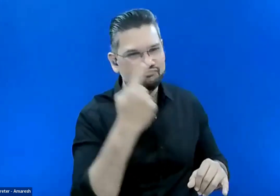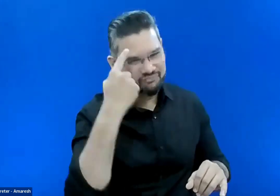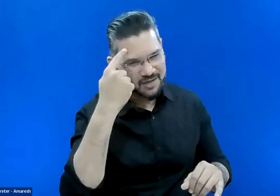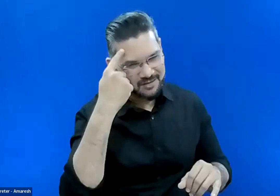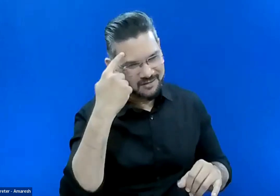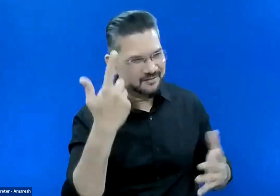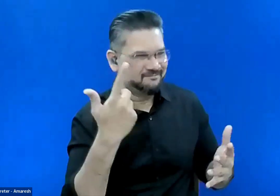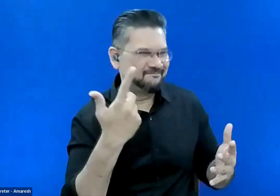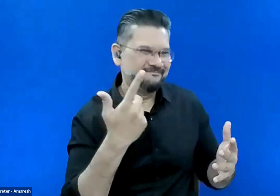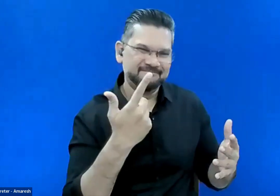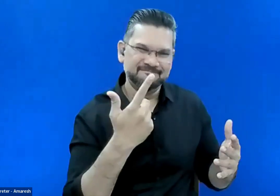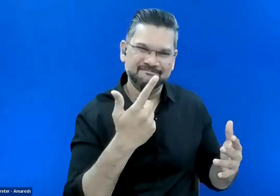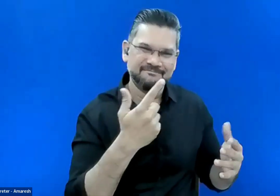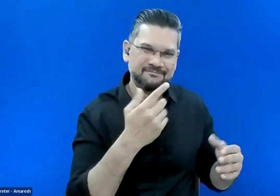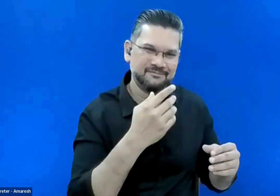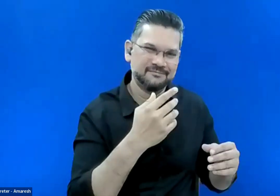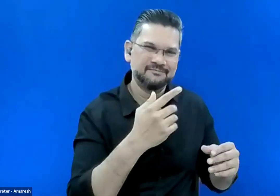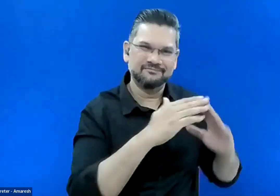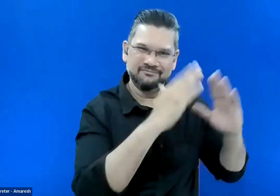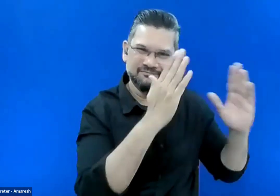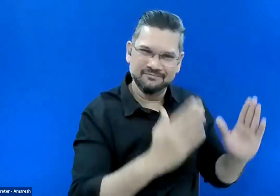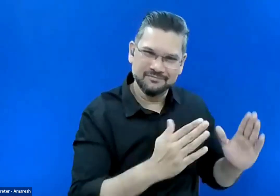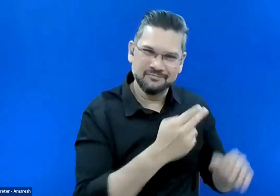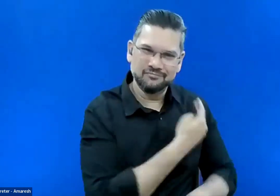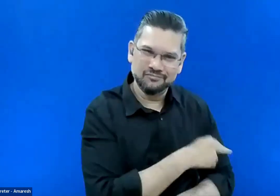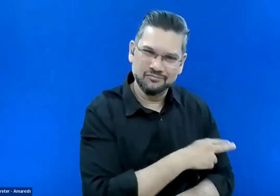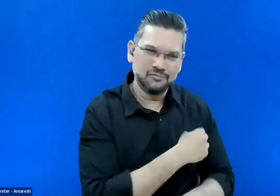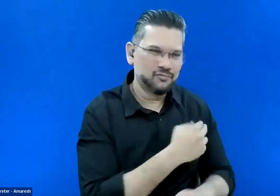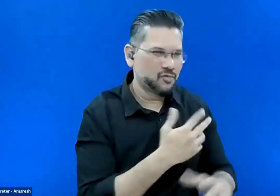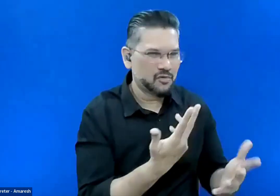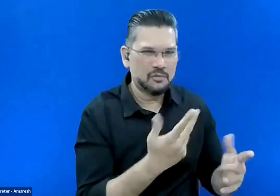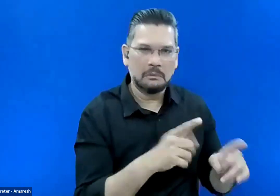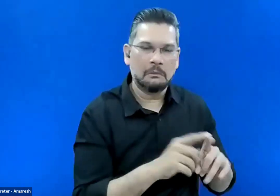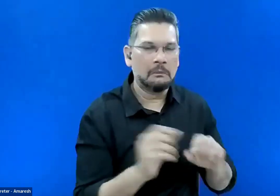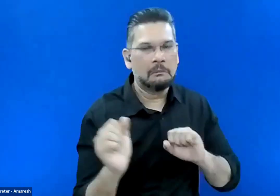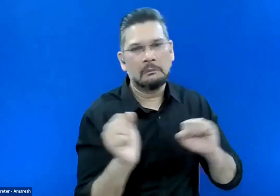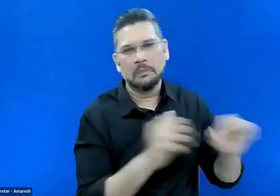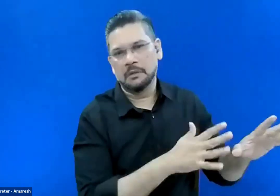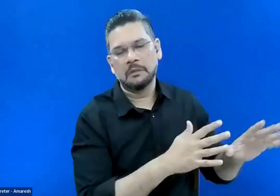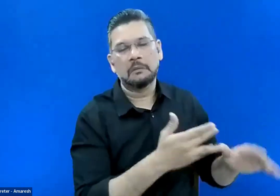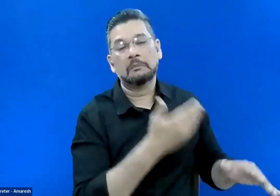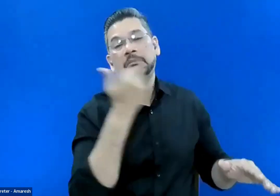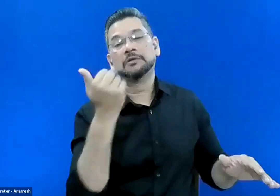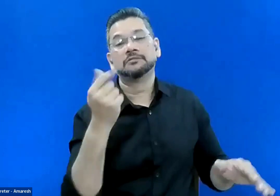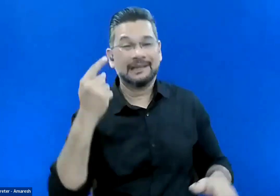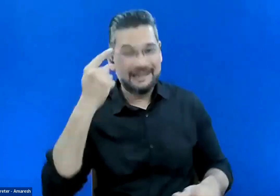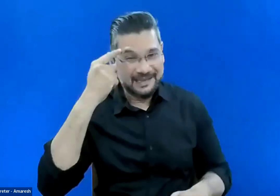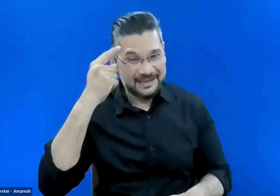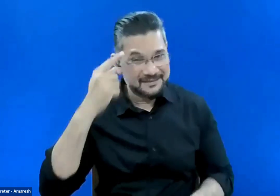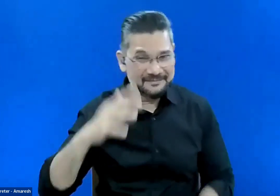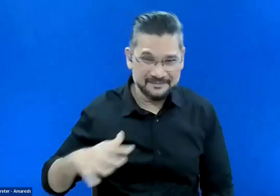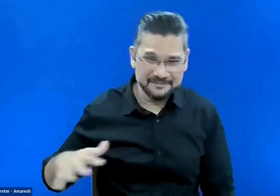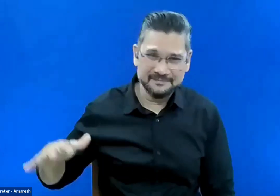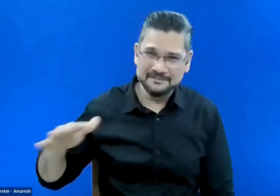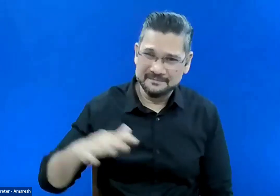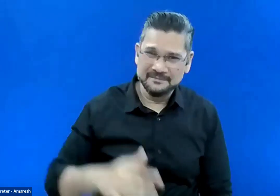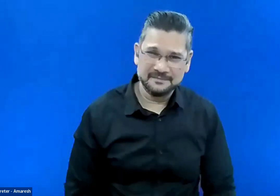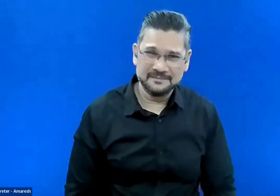to a mental institution or psychiatric ward in a hospital. And this is mostly propagated